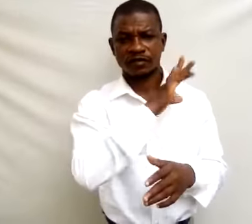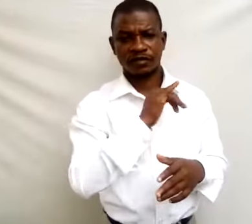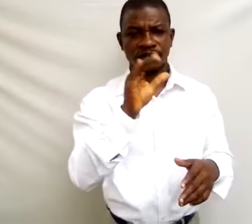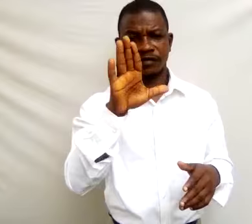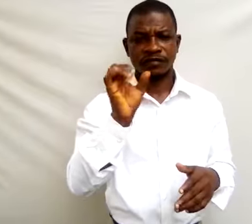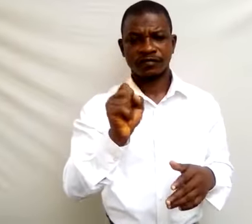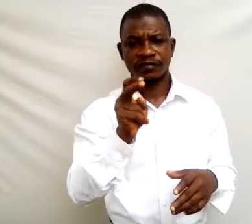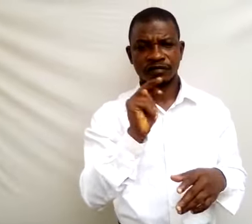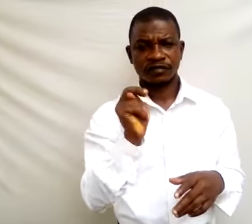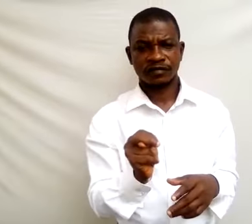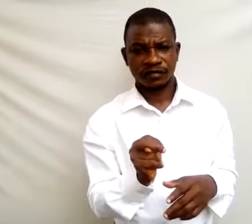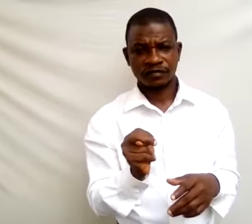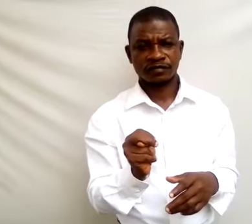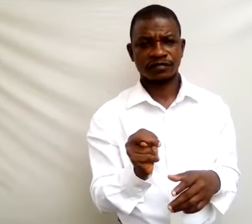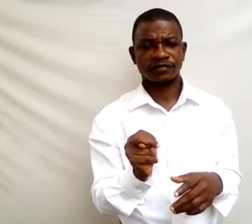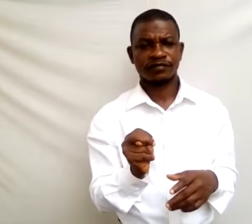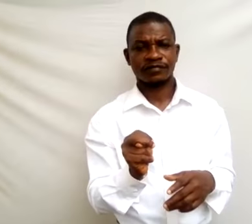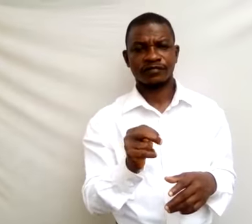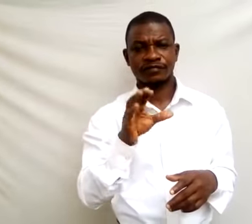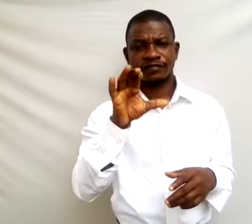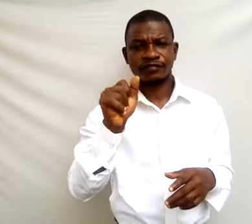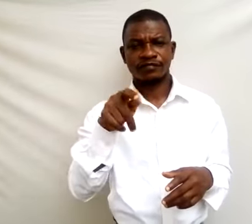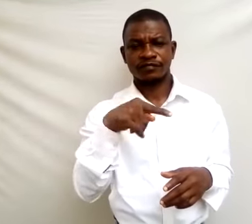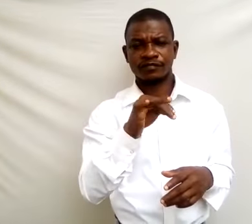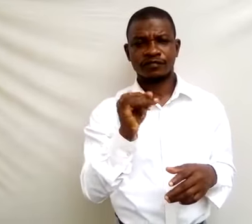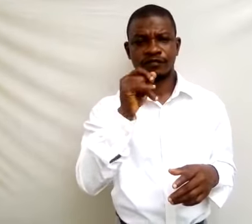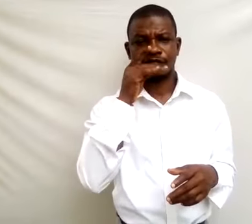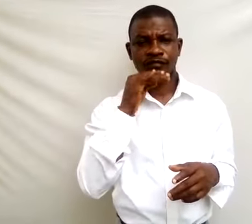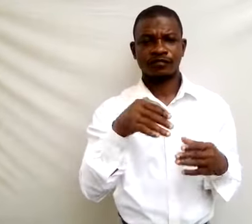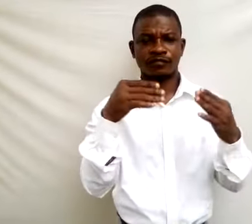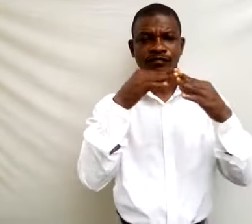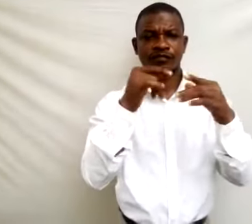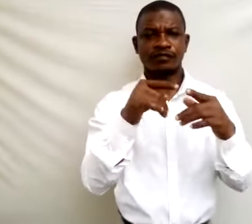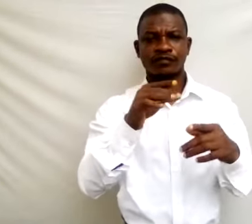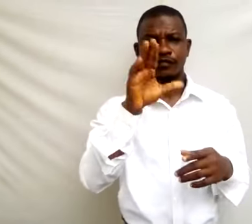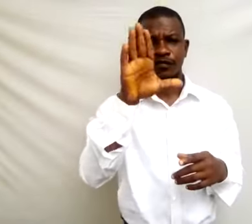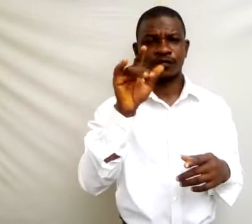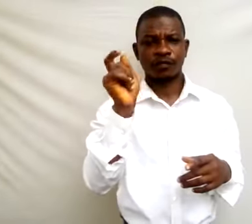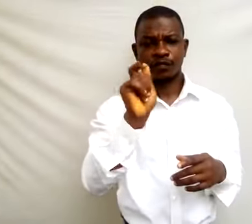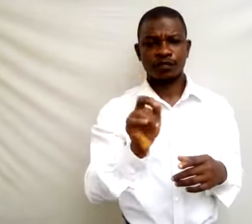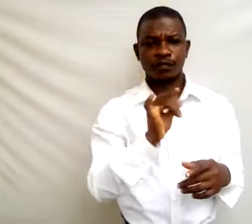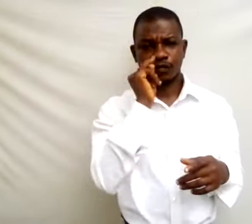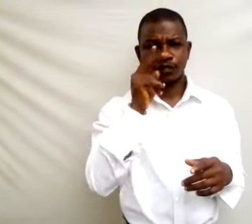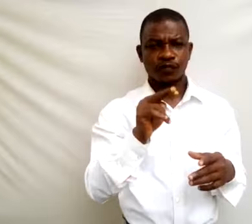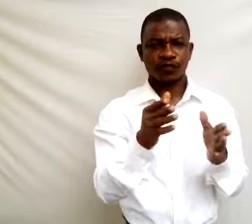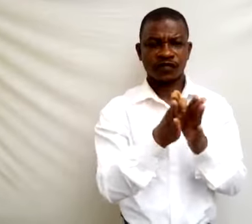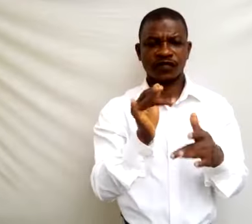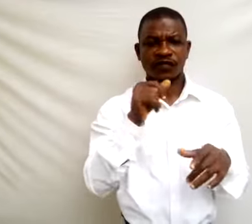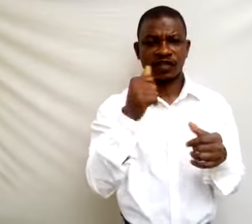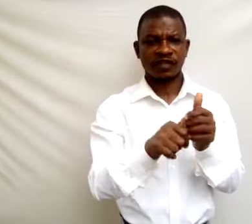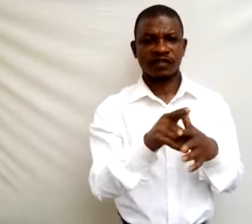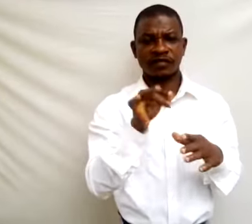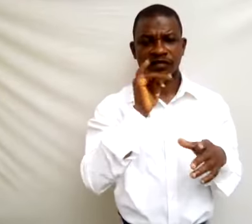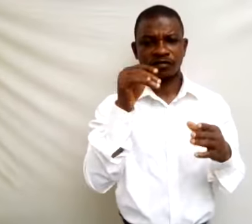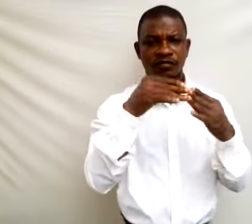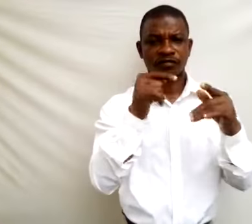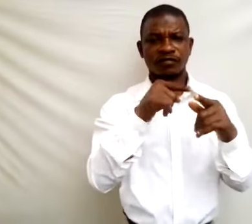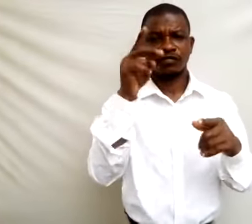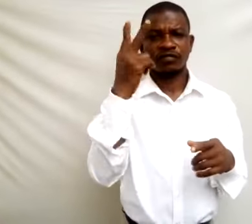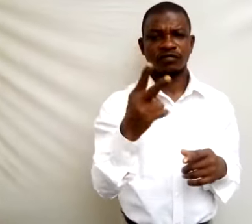naira. Capital letter R is equal to 5%. Small letter n is equal to 2. F is equal